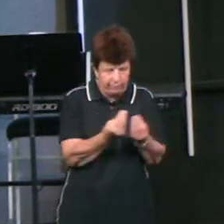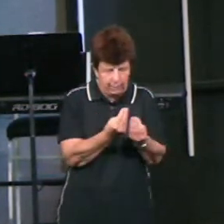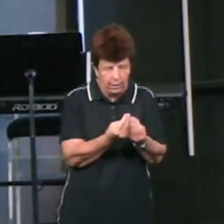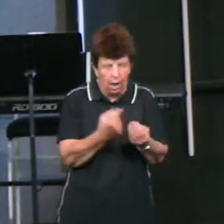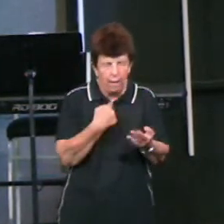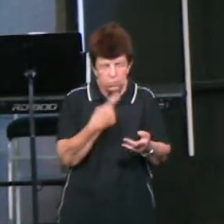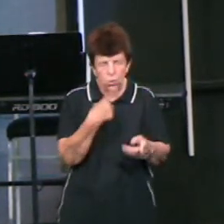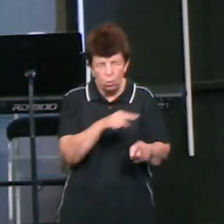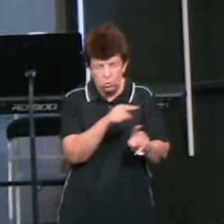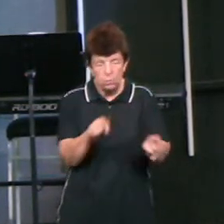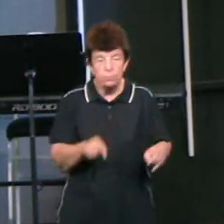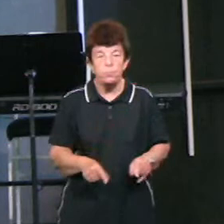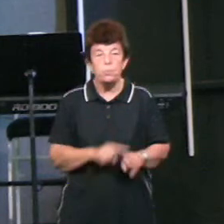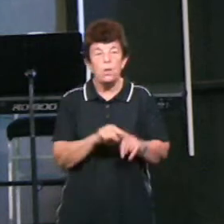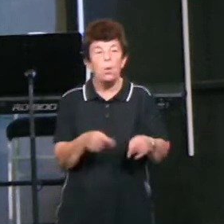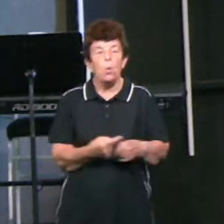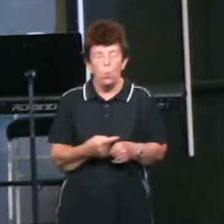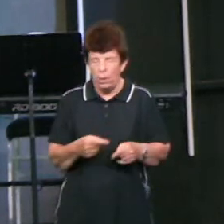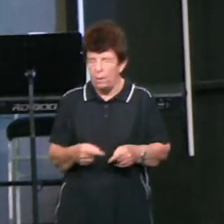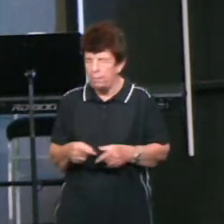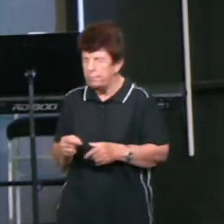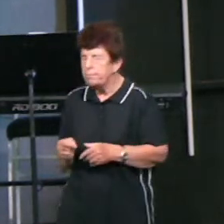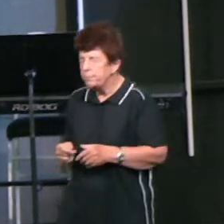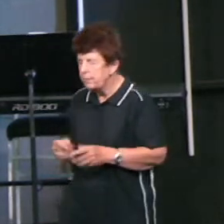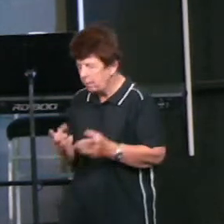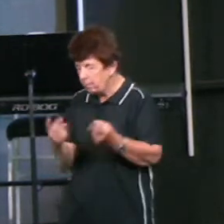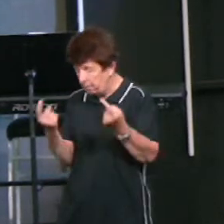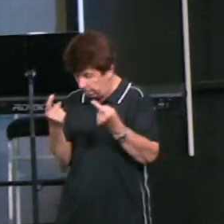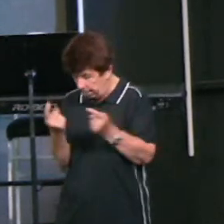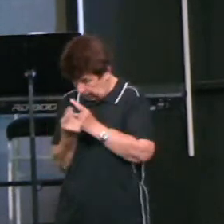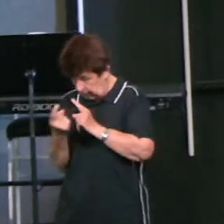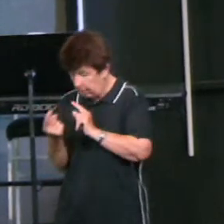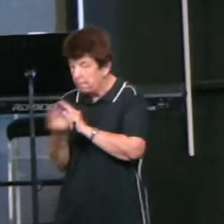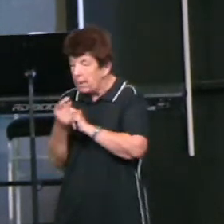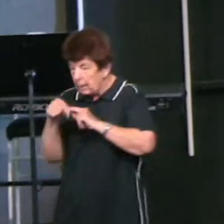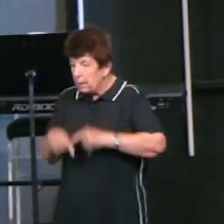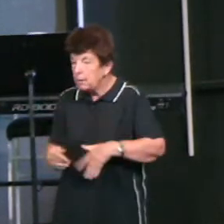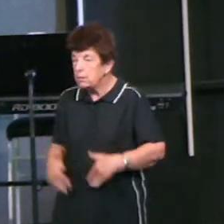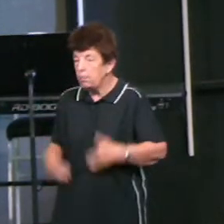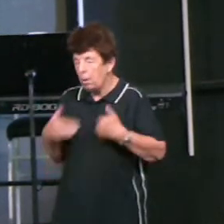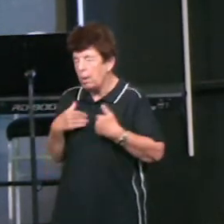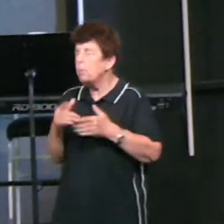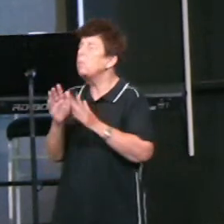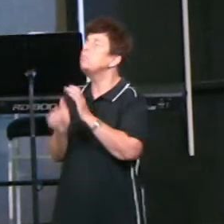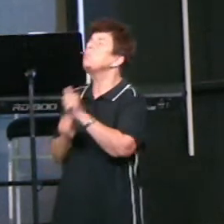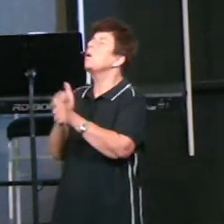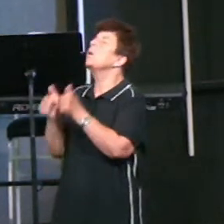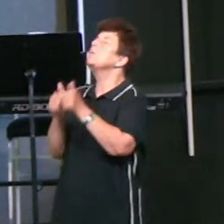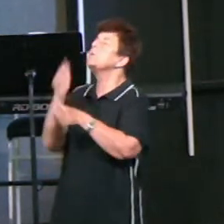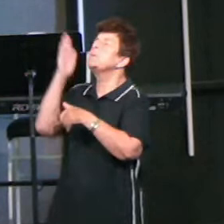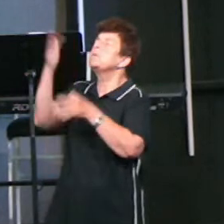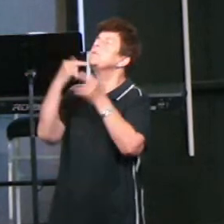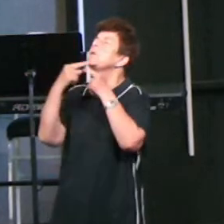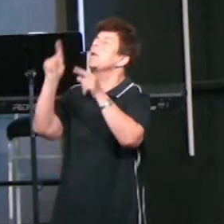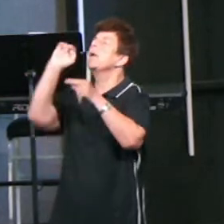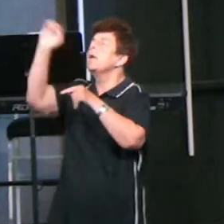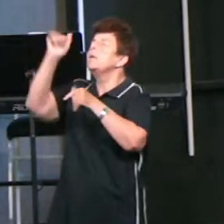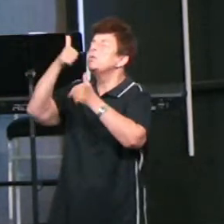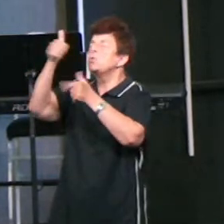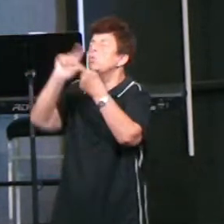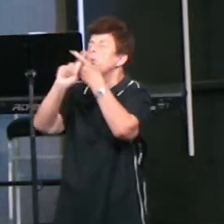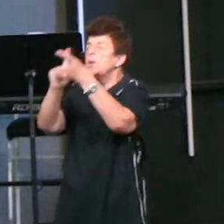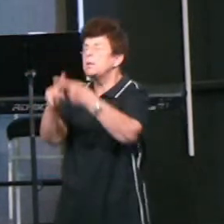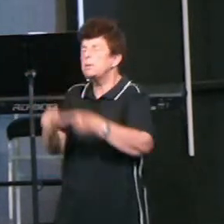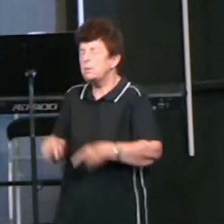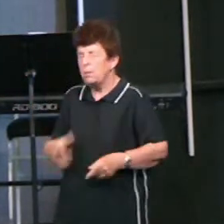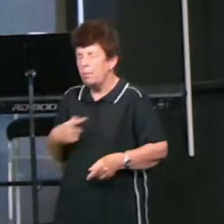we've gathered here this morning. We've declared in worship and praise the goodness of our faith. We've declared the goodness of Jesus Christ